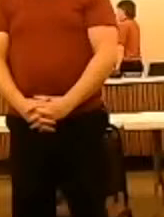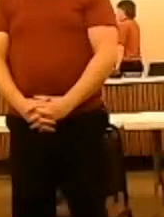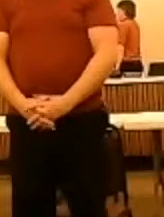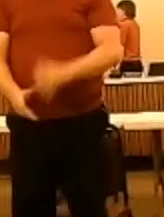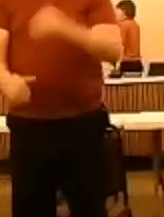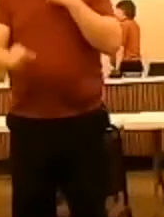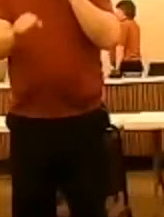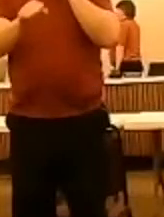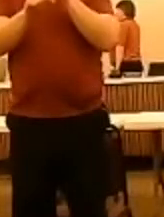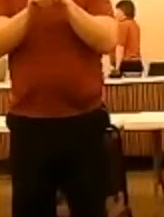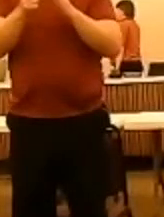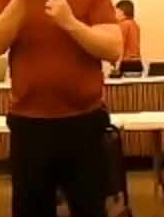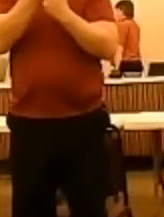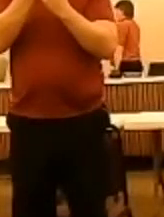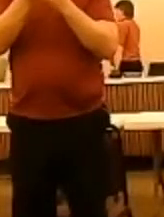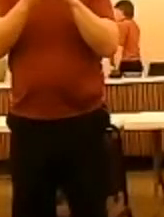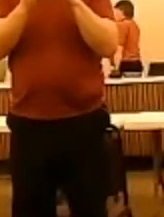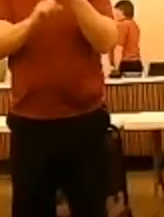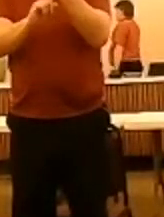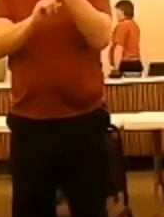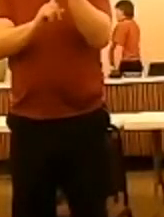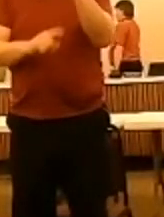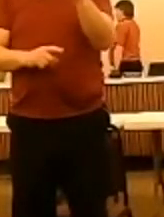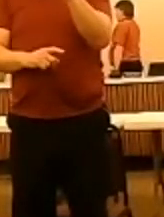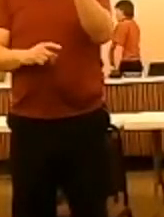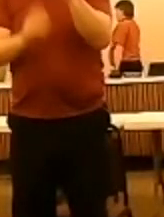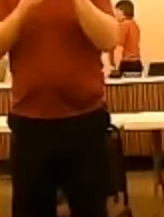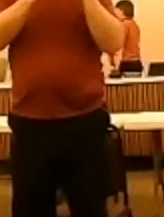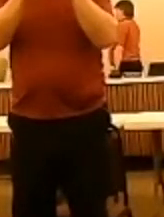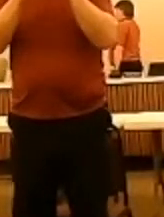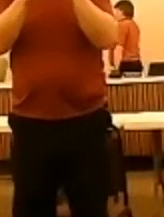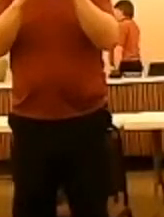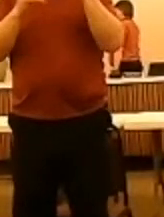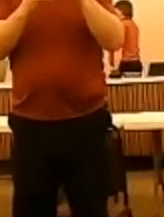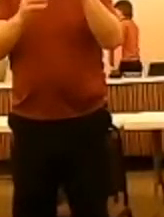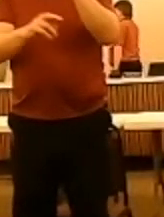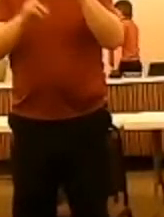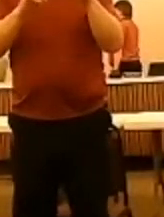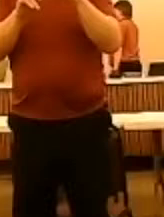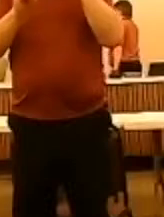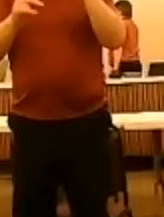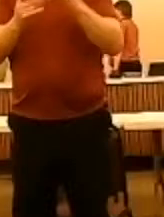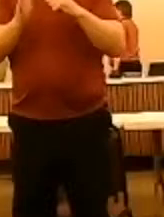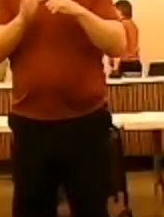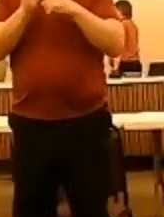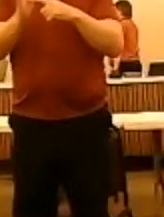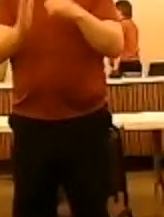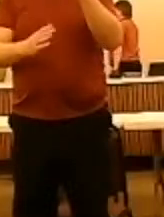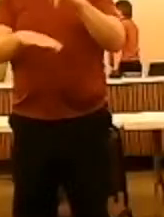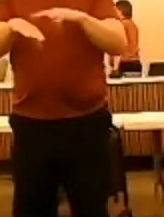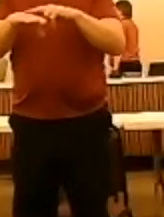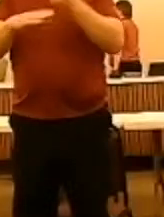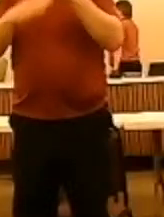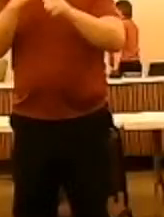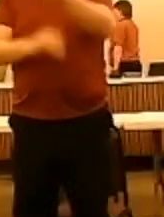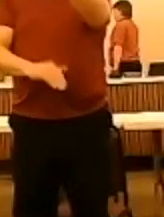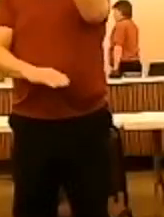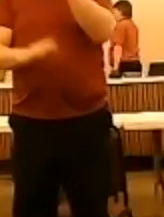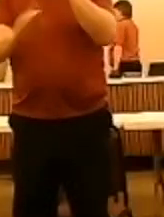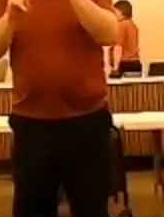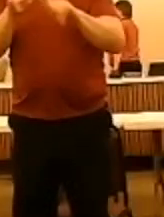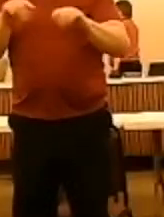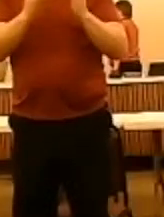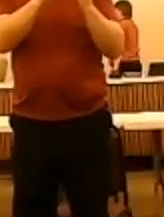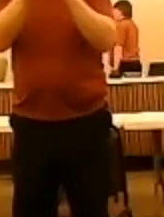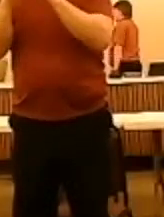I pledge allegiance to the flag of the United States of America and to the republic for which it stands, one nation, under